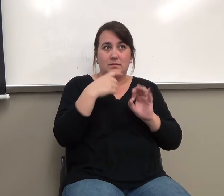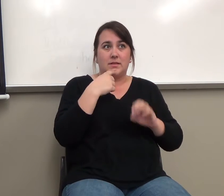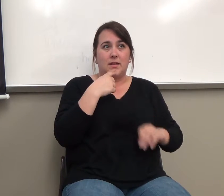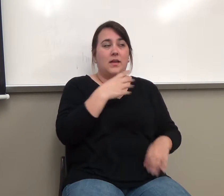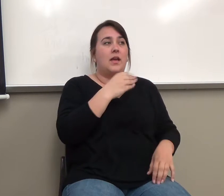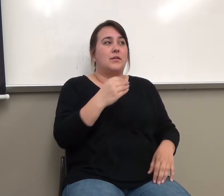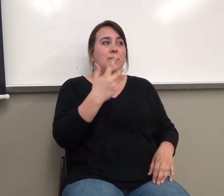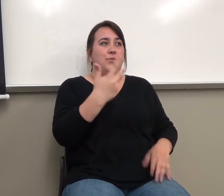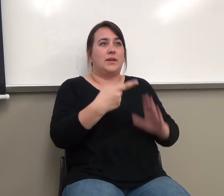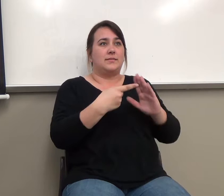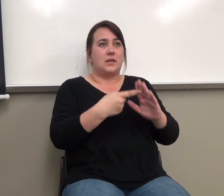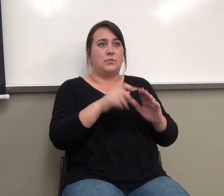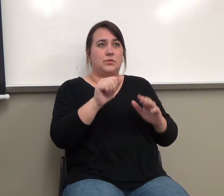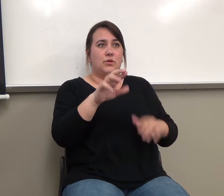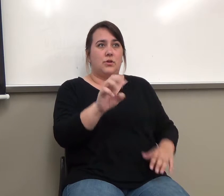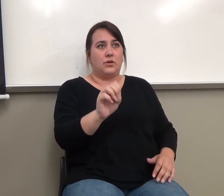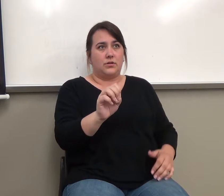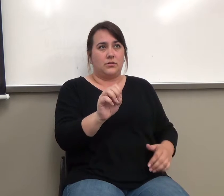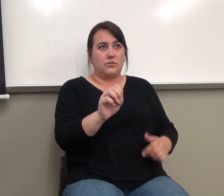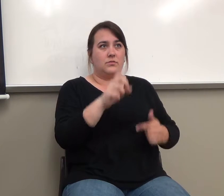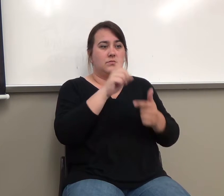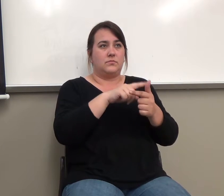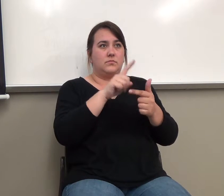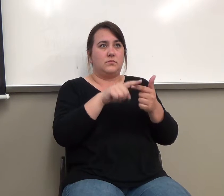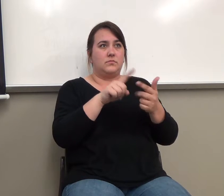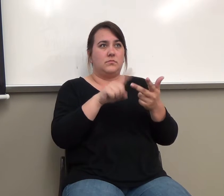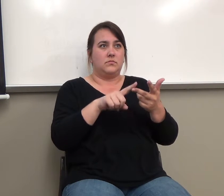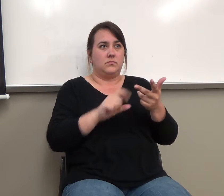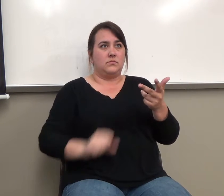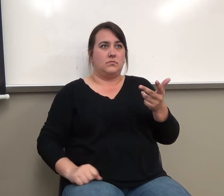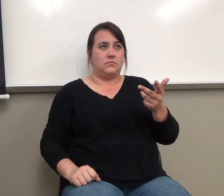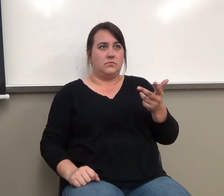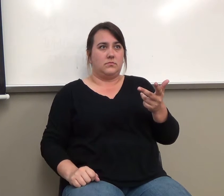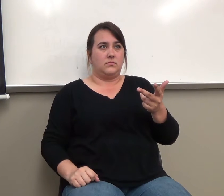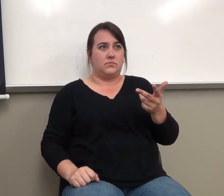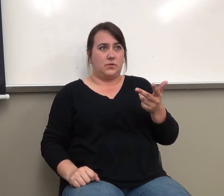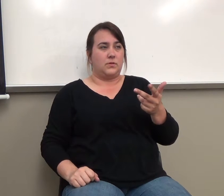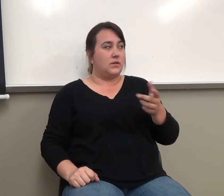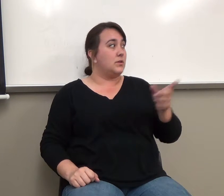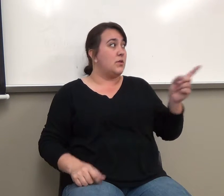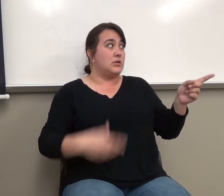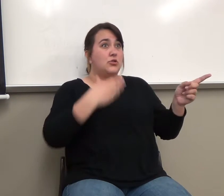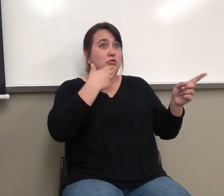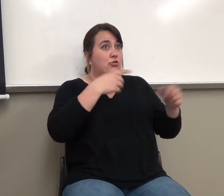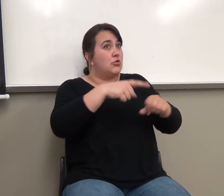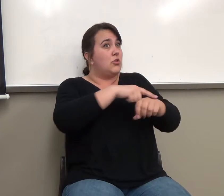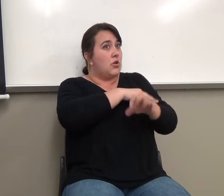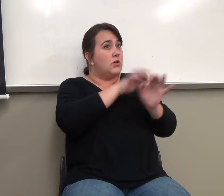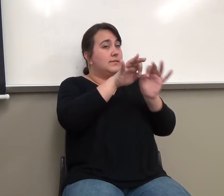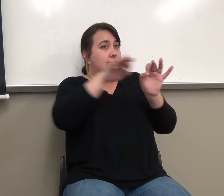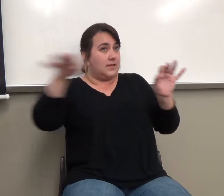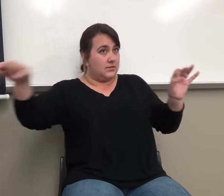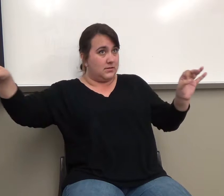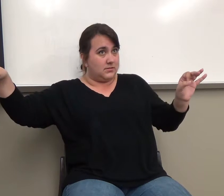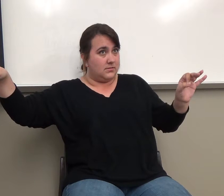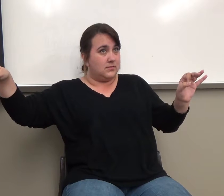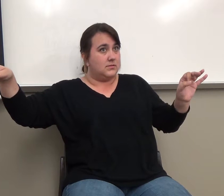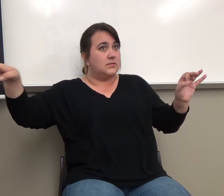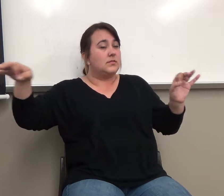here's where we get good, because that's a good long sentence. That works out to be a good long sentence. And that's one of the